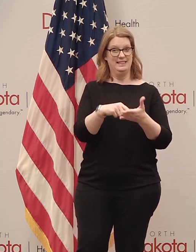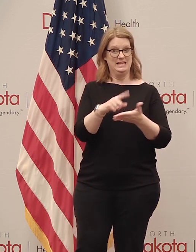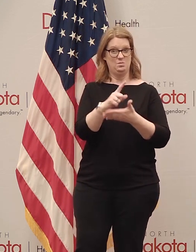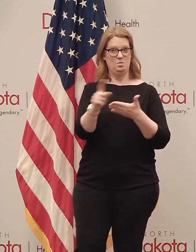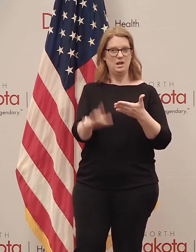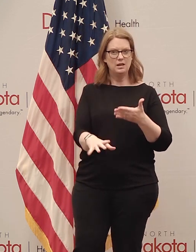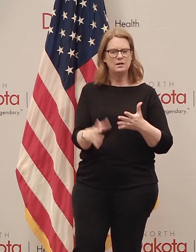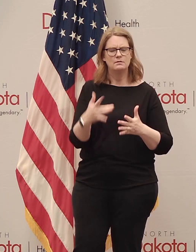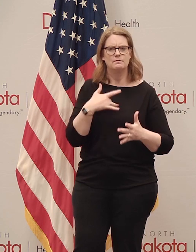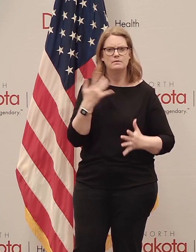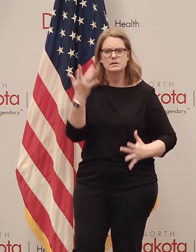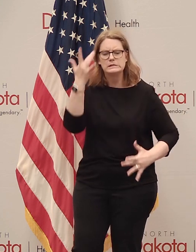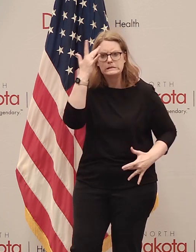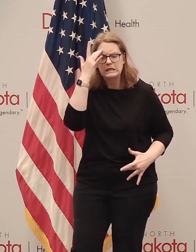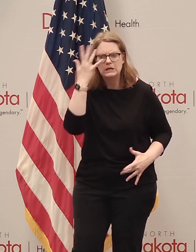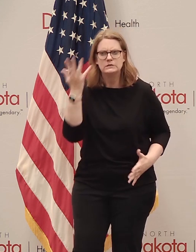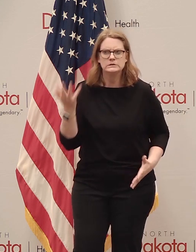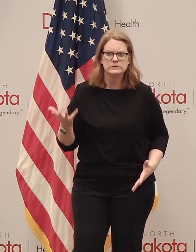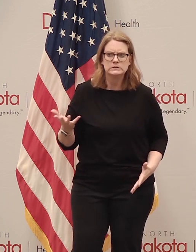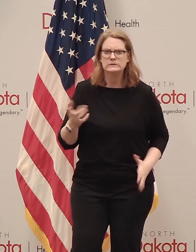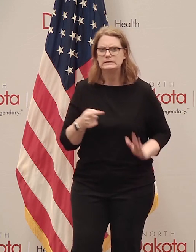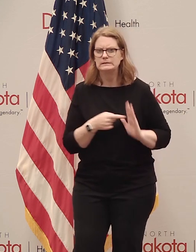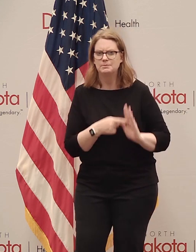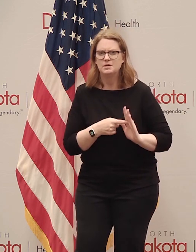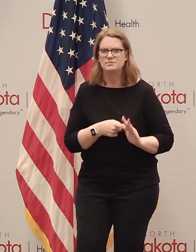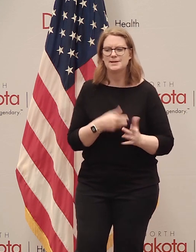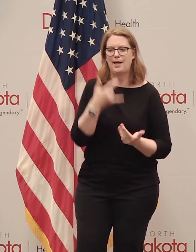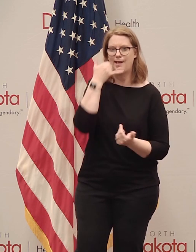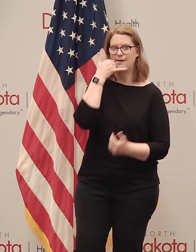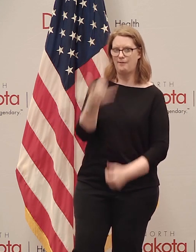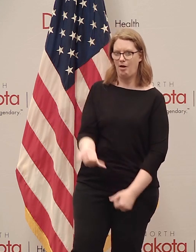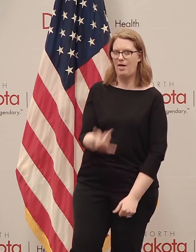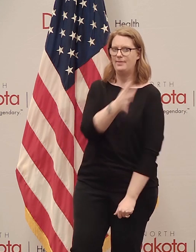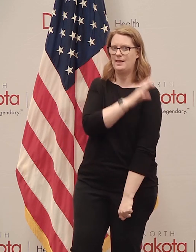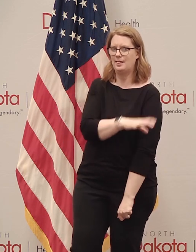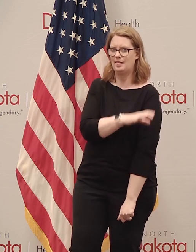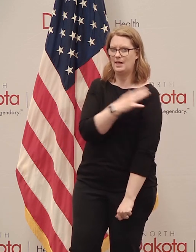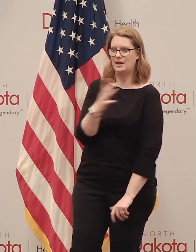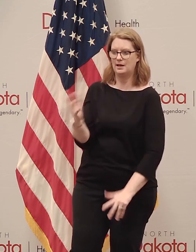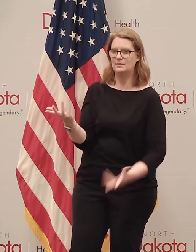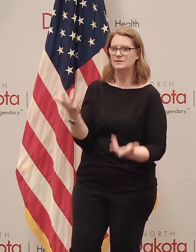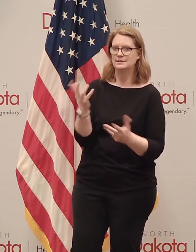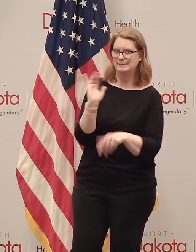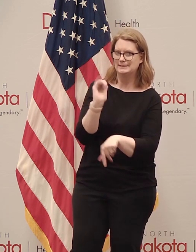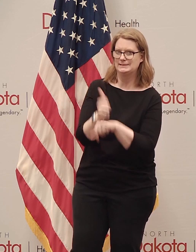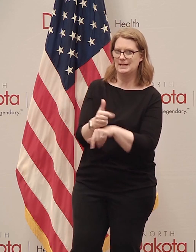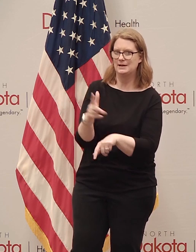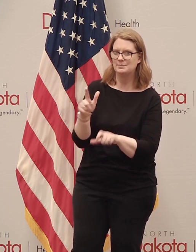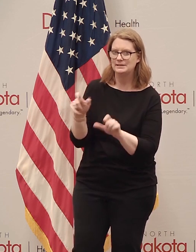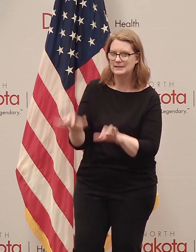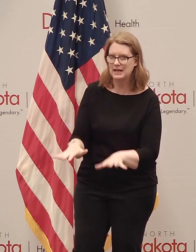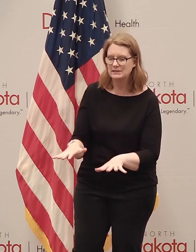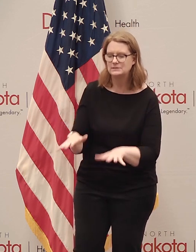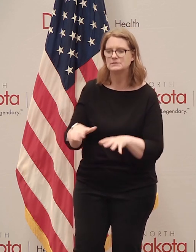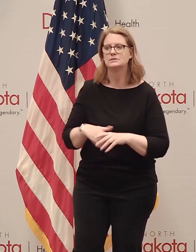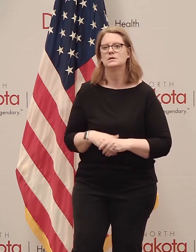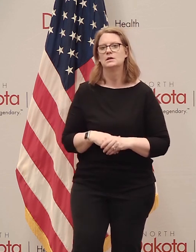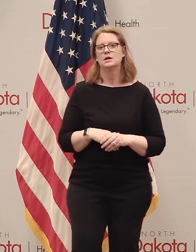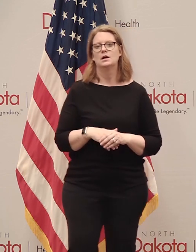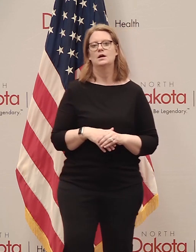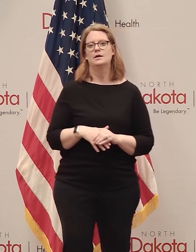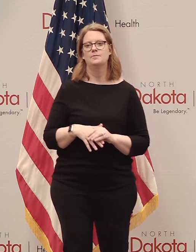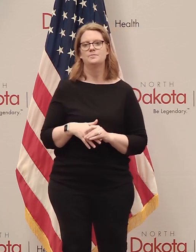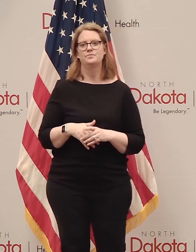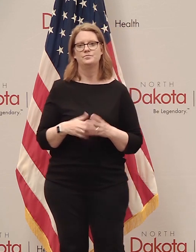your provider. If you're feeling symptoms or if you've been exposed to someone who's positive and you're concerned about it, call your provider and go get